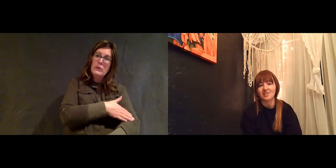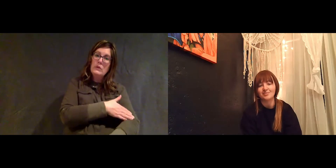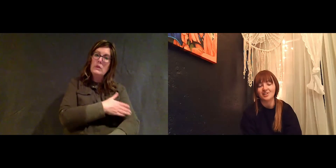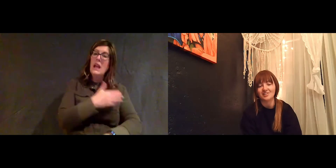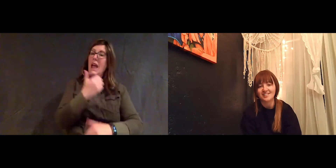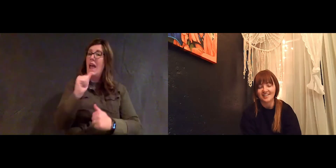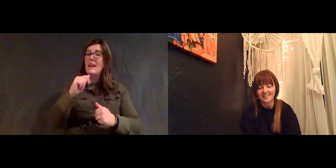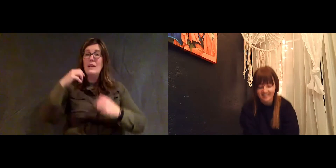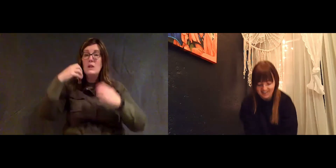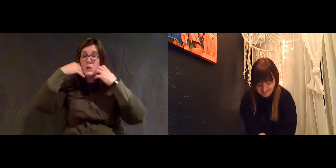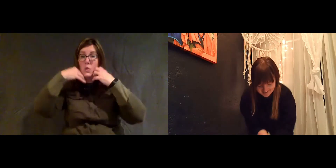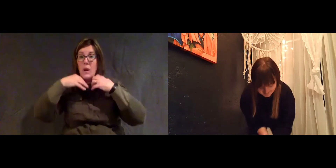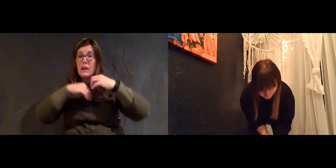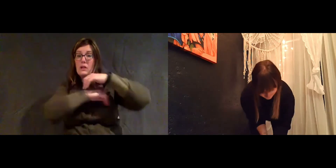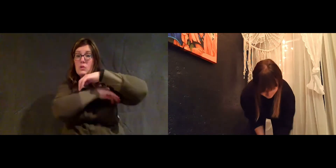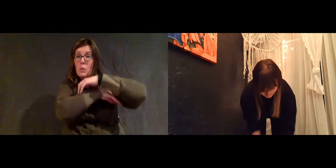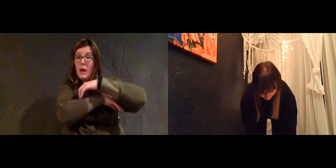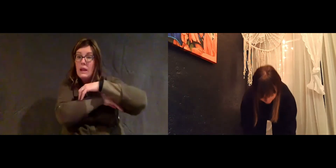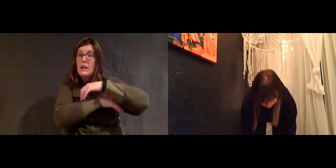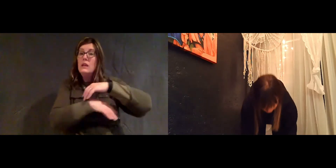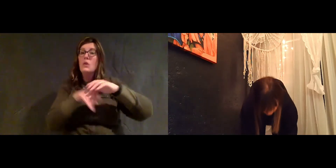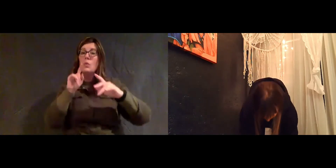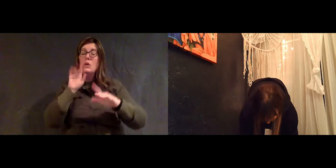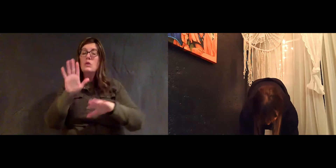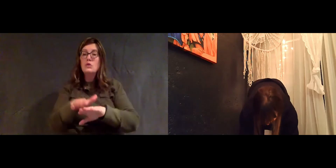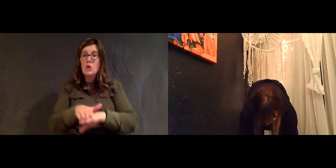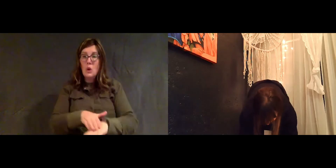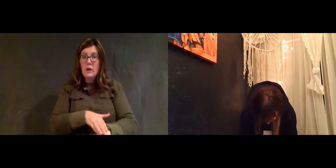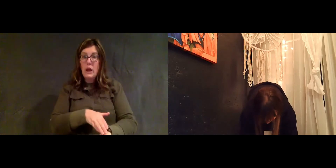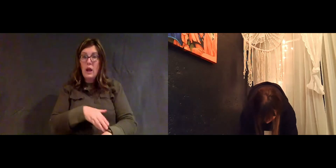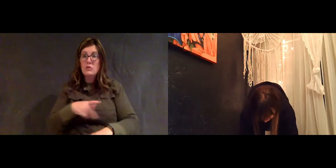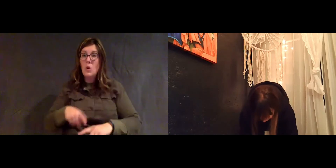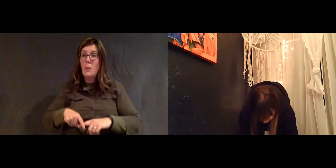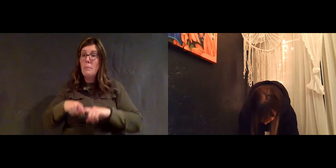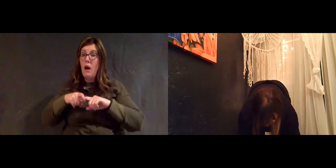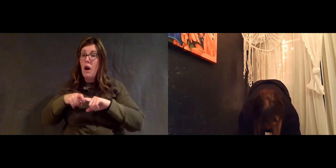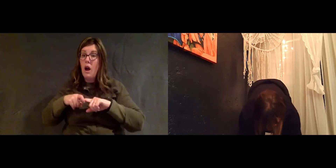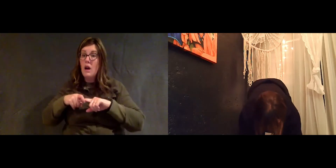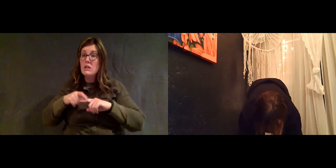be experiencing. So go ahead and just pause here for a few more